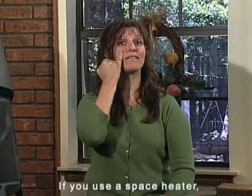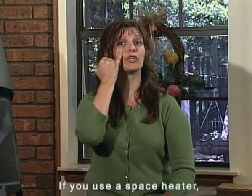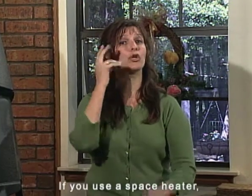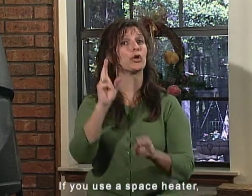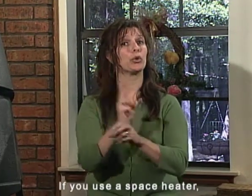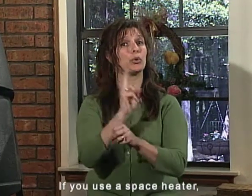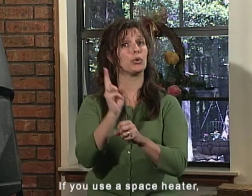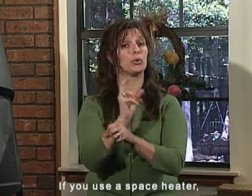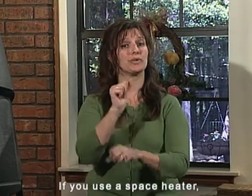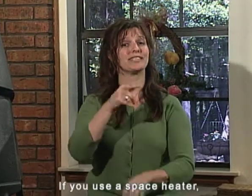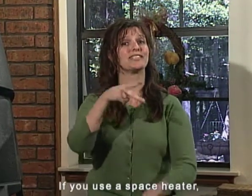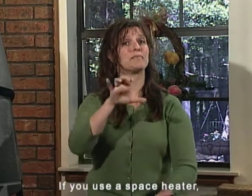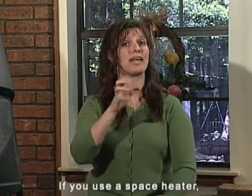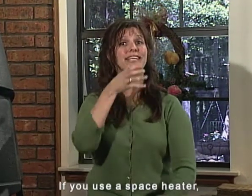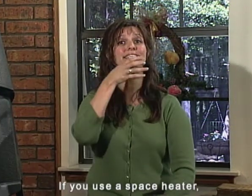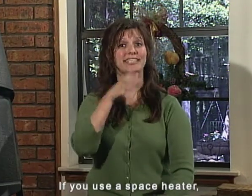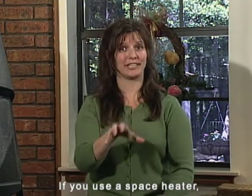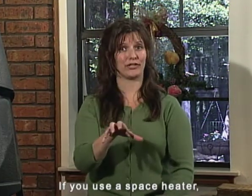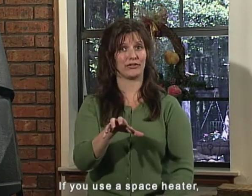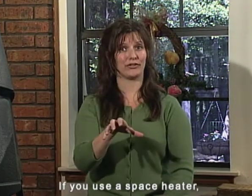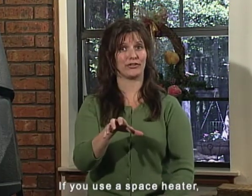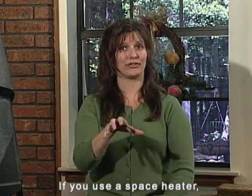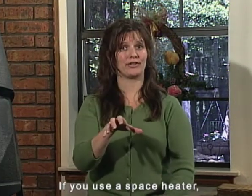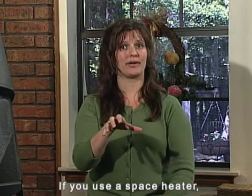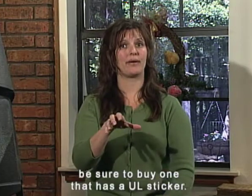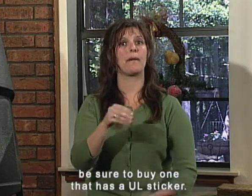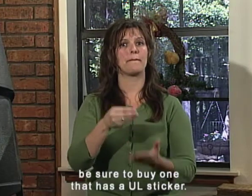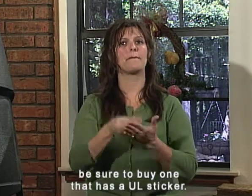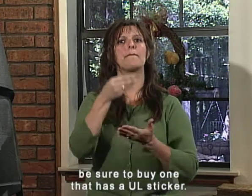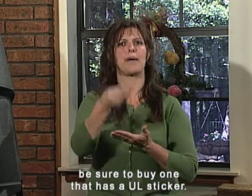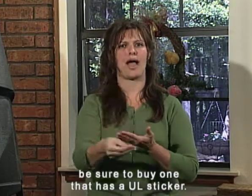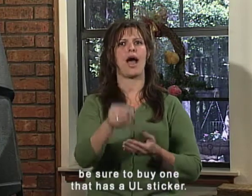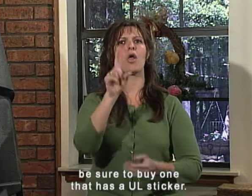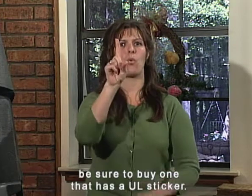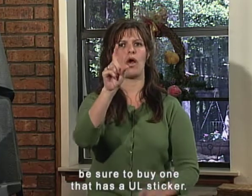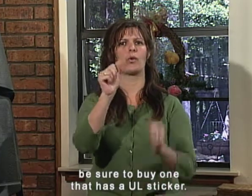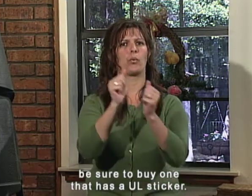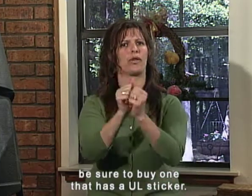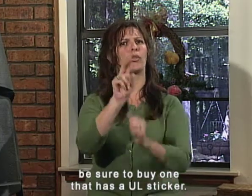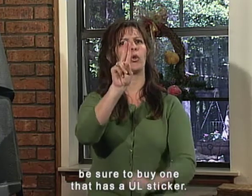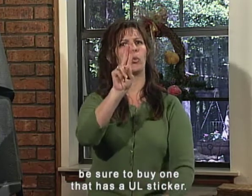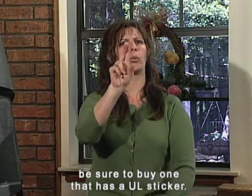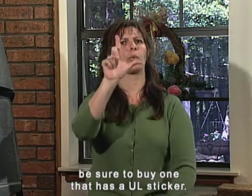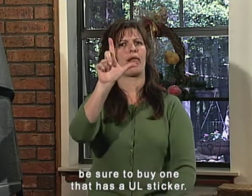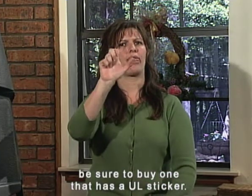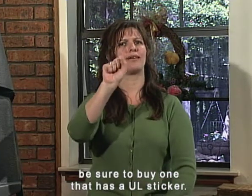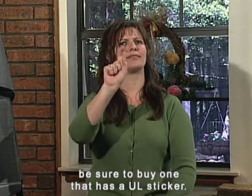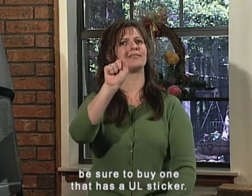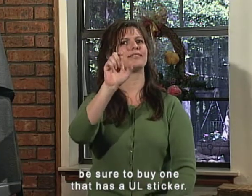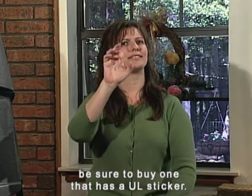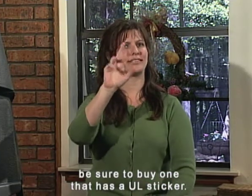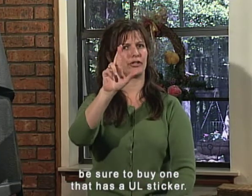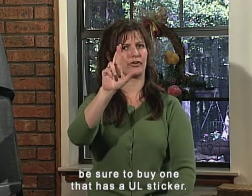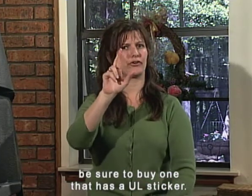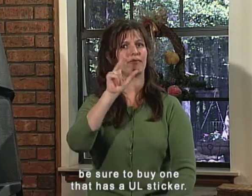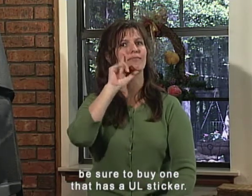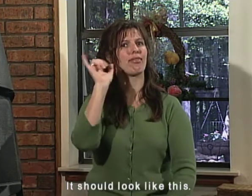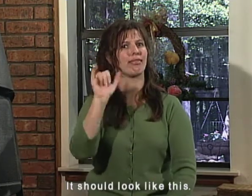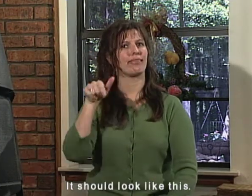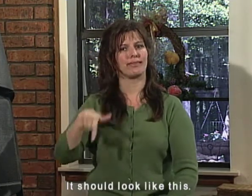If you use a space heater, be sure to buy one that has a UL sticker. It should